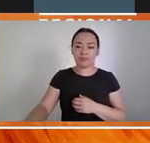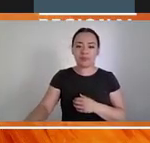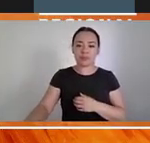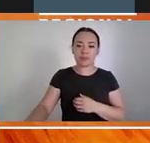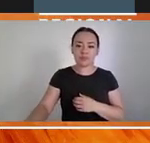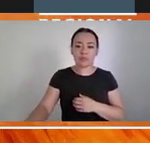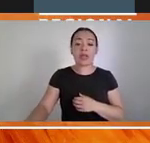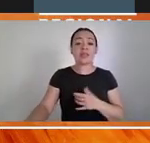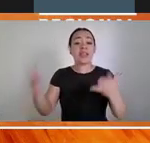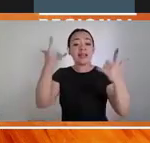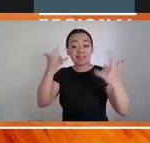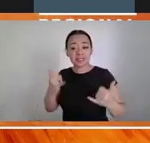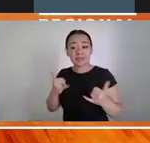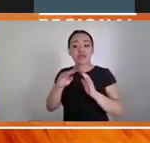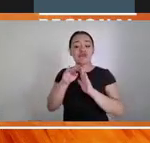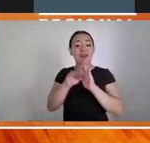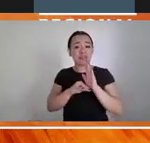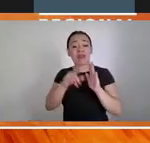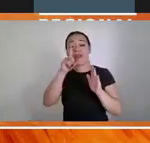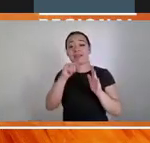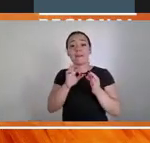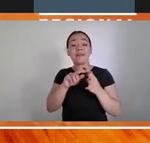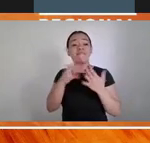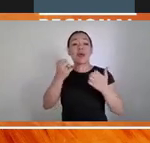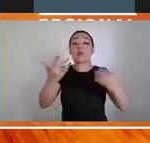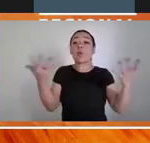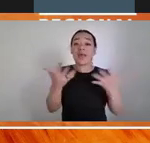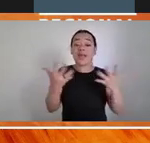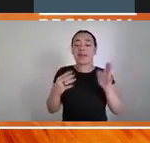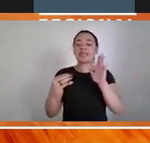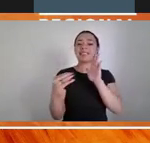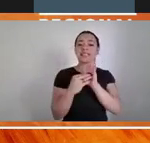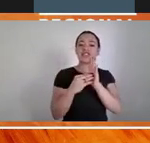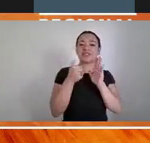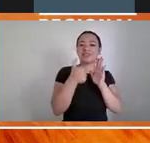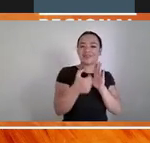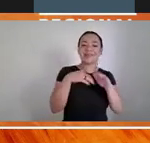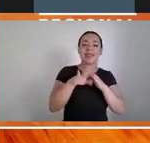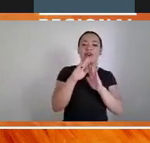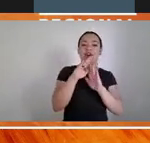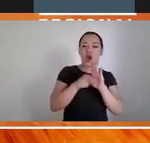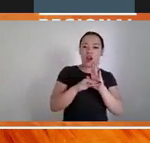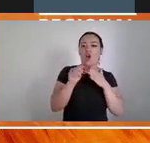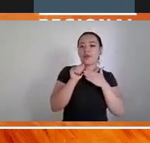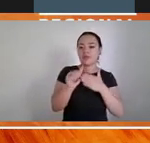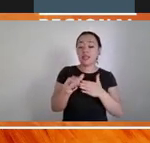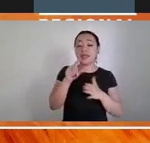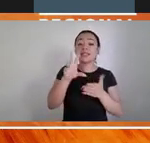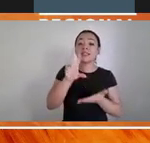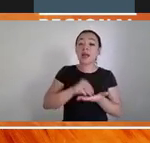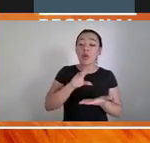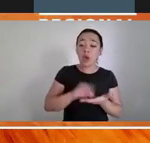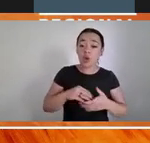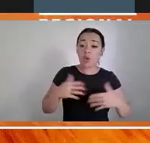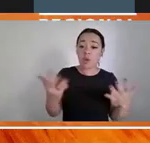assessment criteria can be found in Section 6 of the guidelines. You can download the guidelines by navigating to